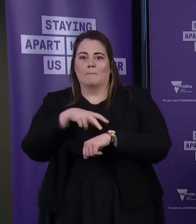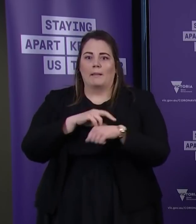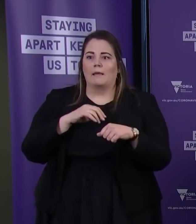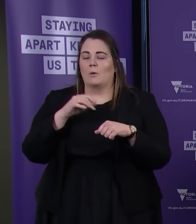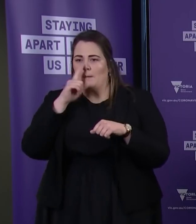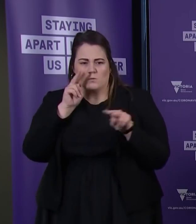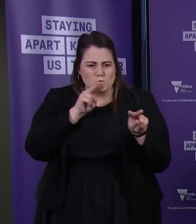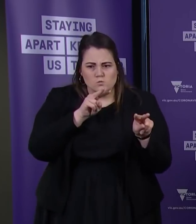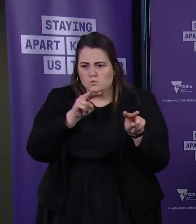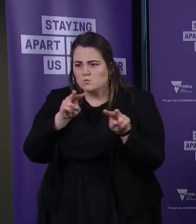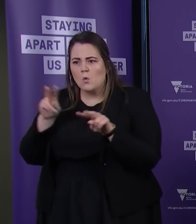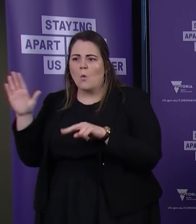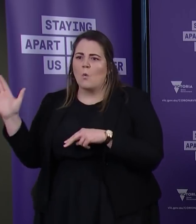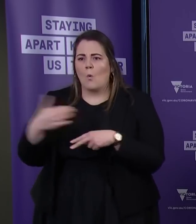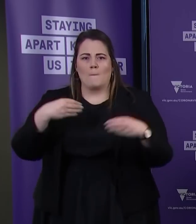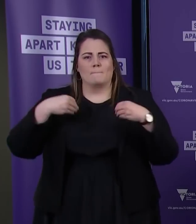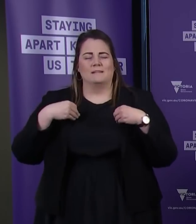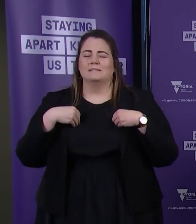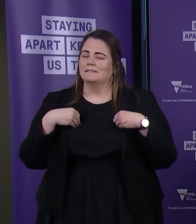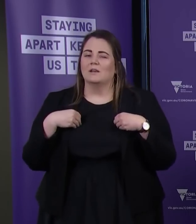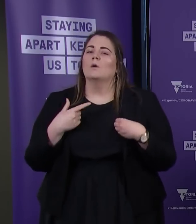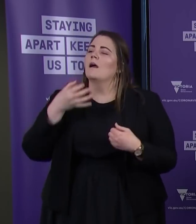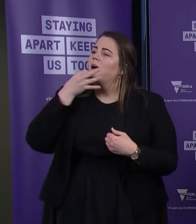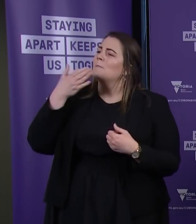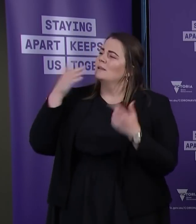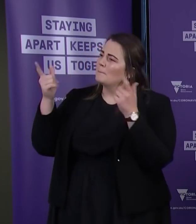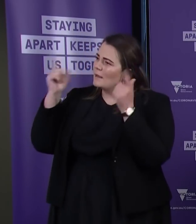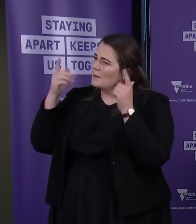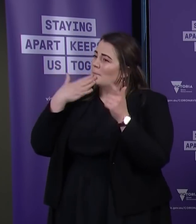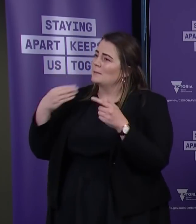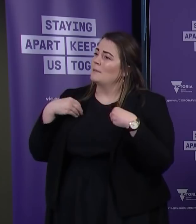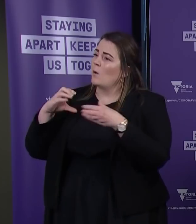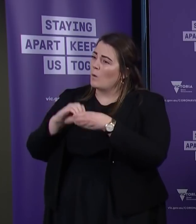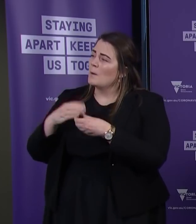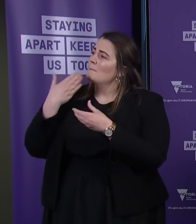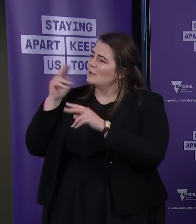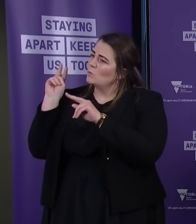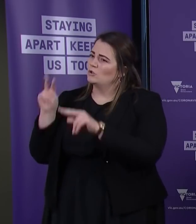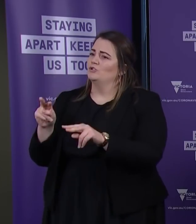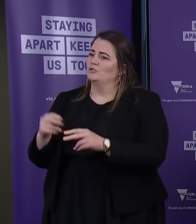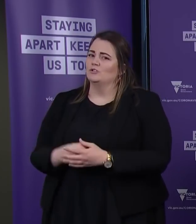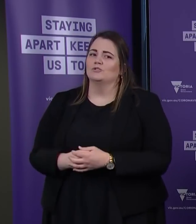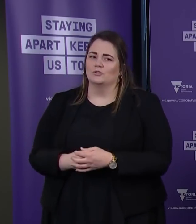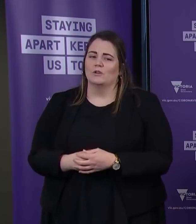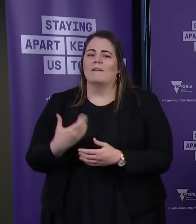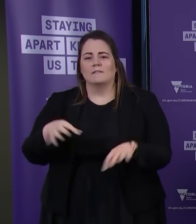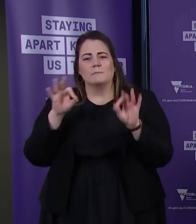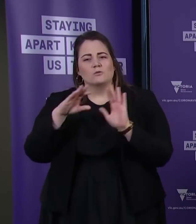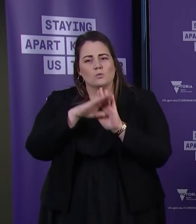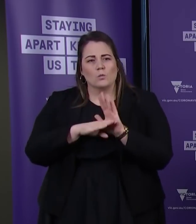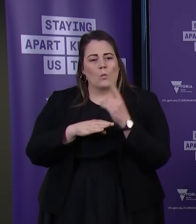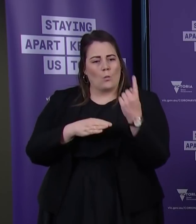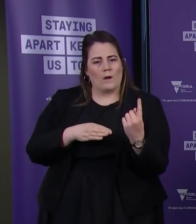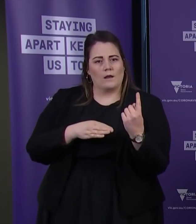outdoor dining area. We're asking businesses to do the right thing. The density quotient is 1 person per 2 square